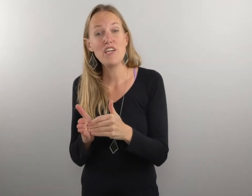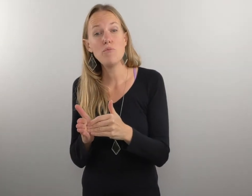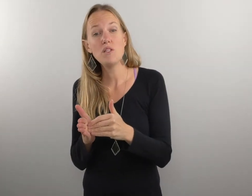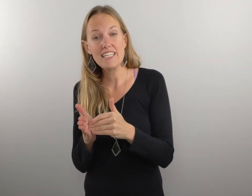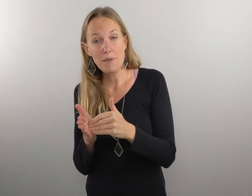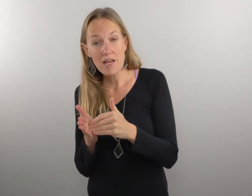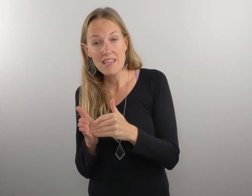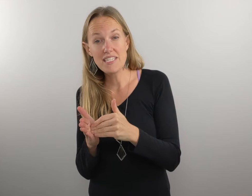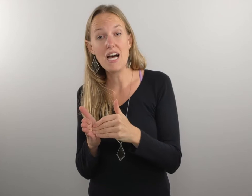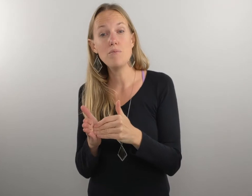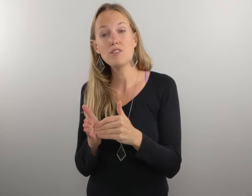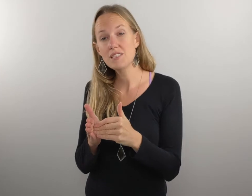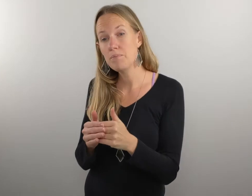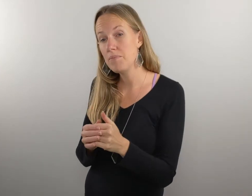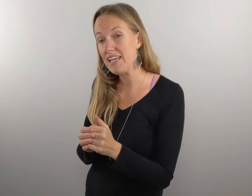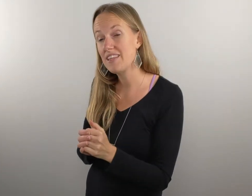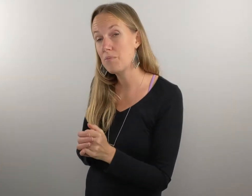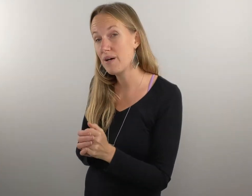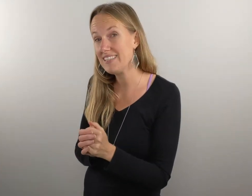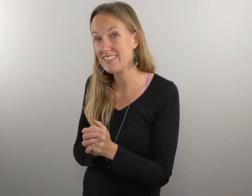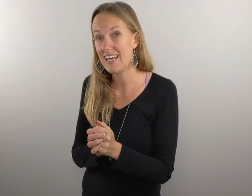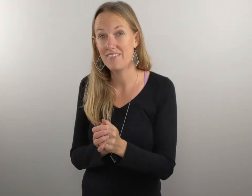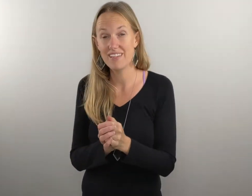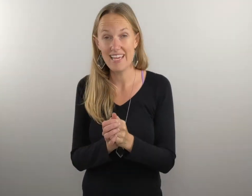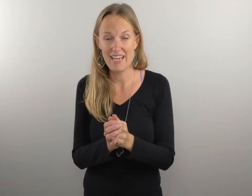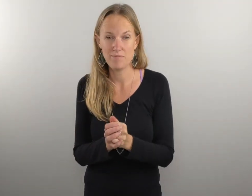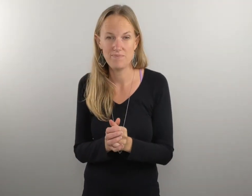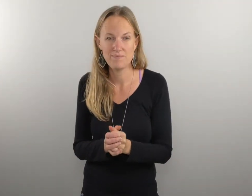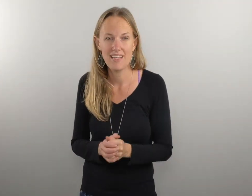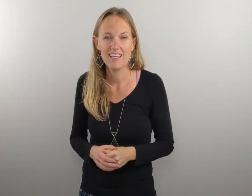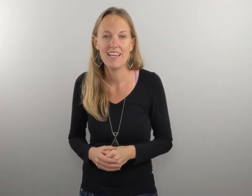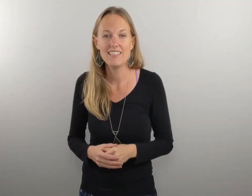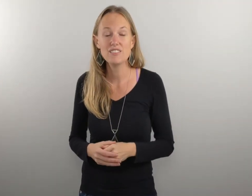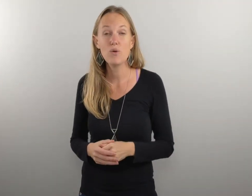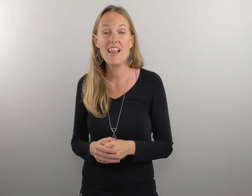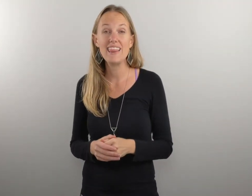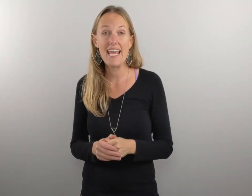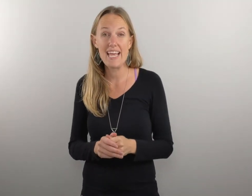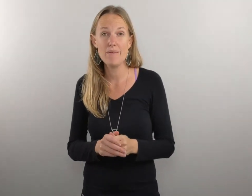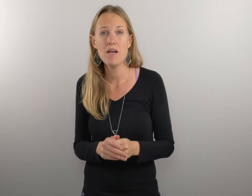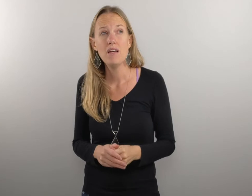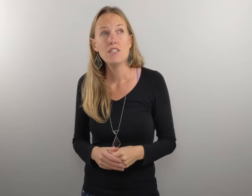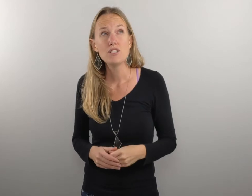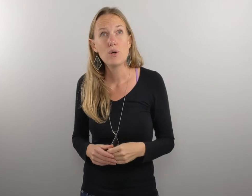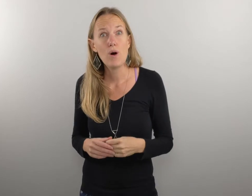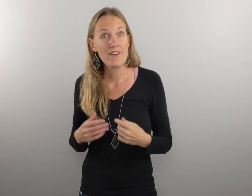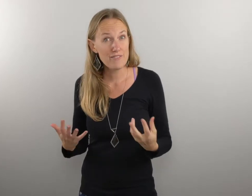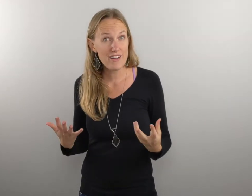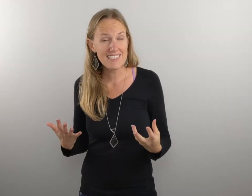will leap, the dumb will speak the praises of the Lamb. Okay, so lame. So I couldn't find a sign